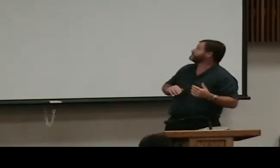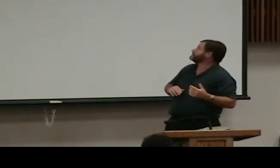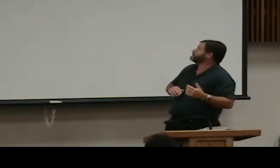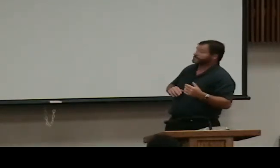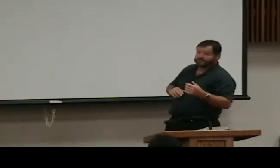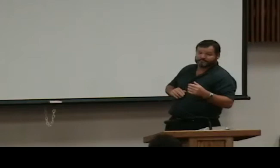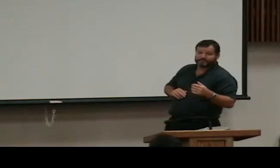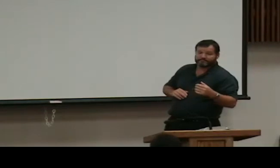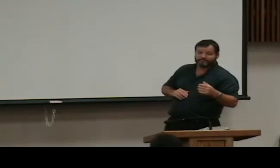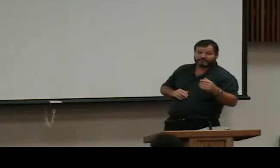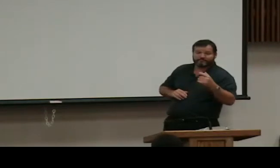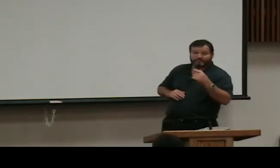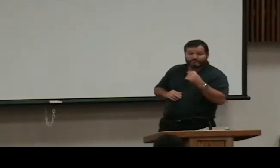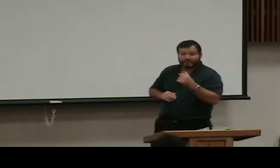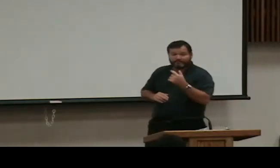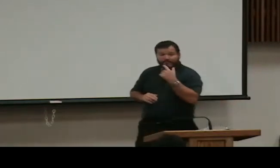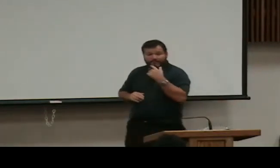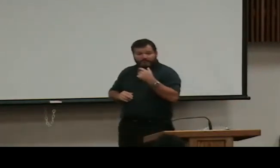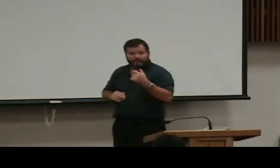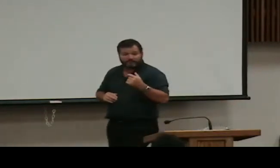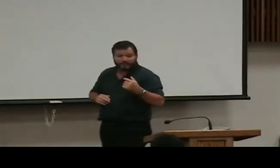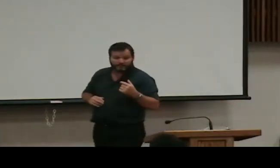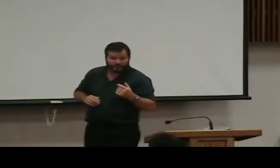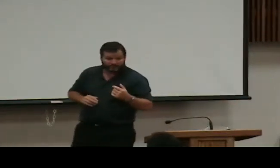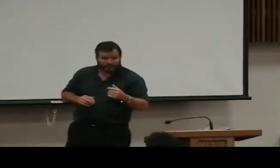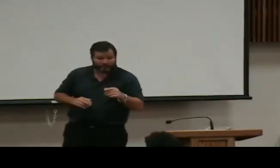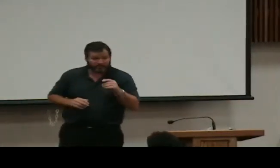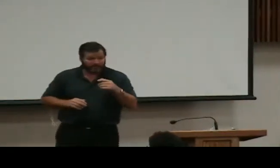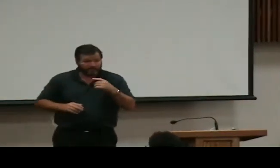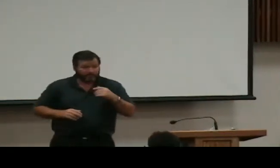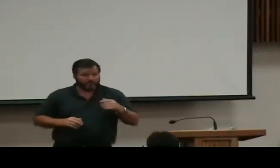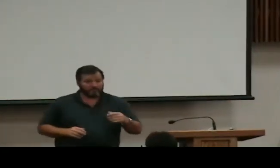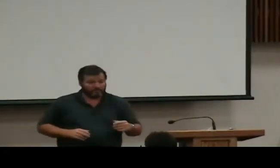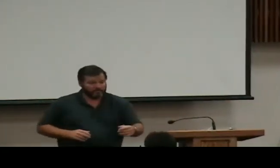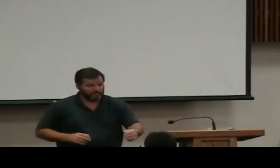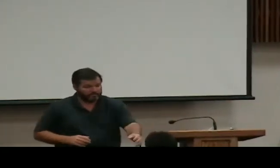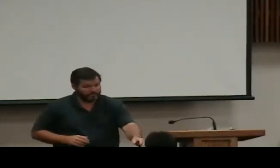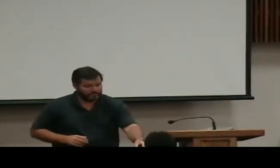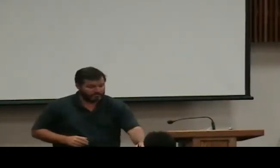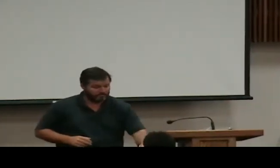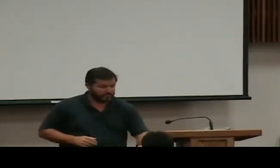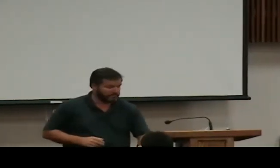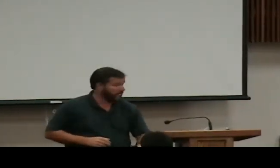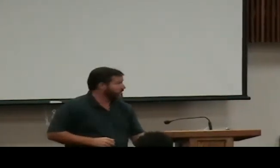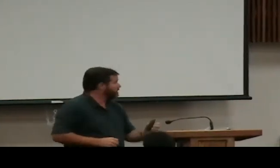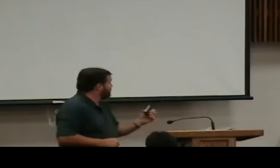Can you back it up, Matthew? Can you go back one slide? Oh,